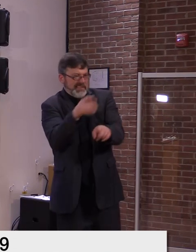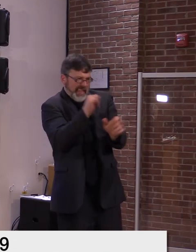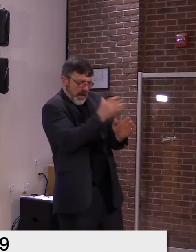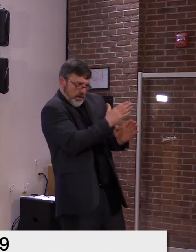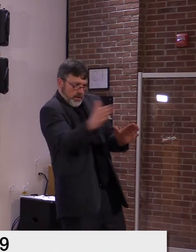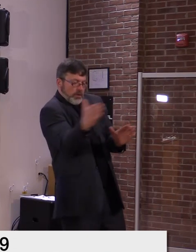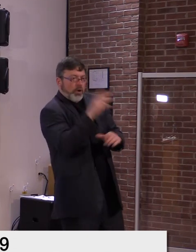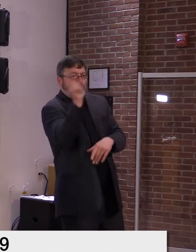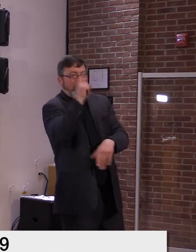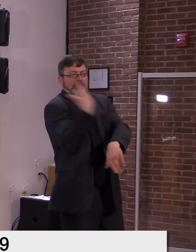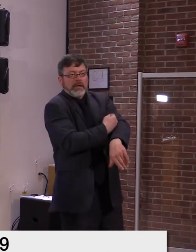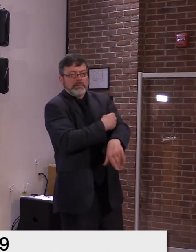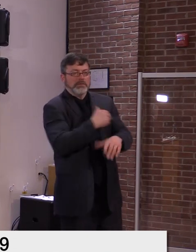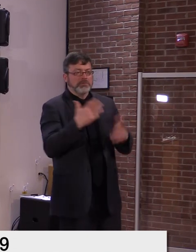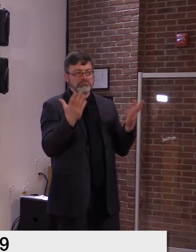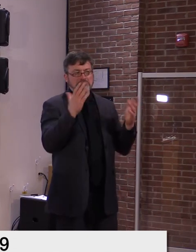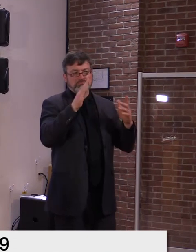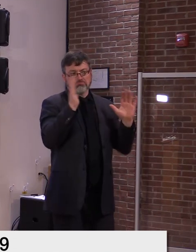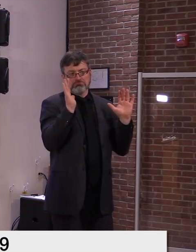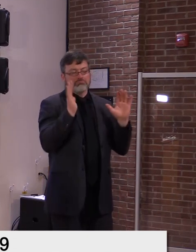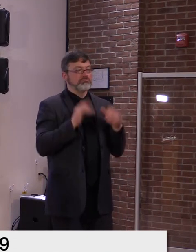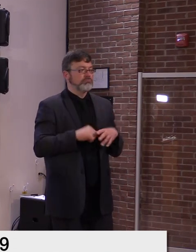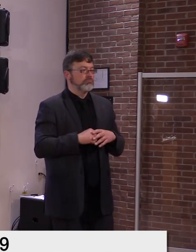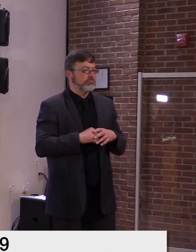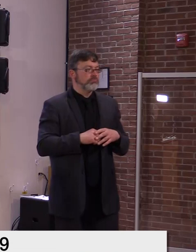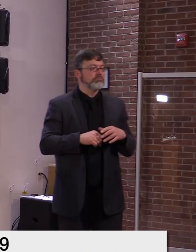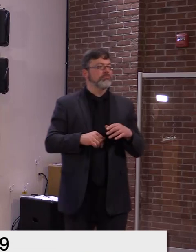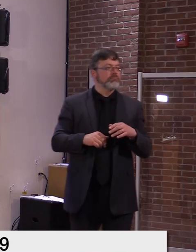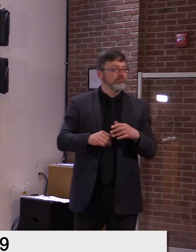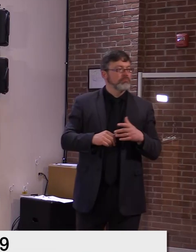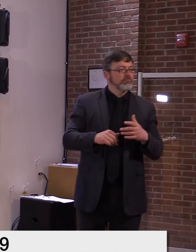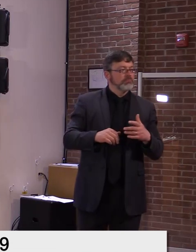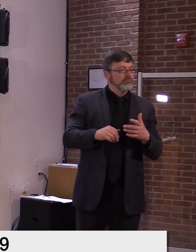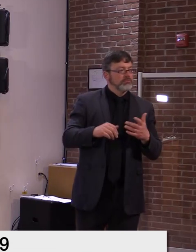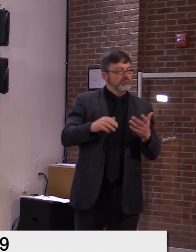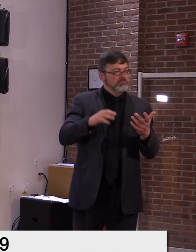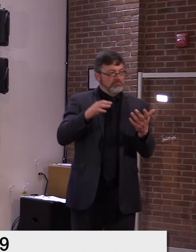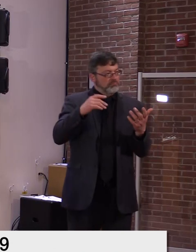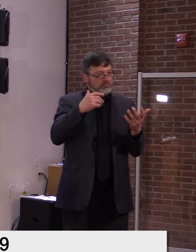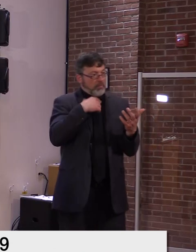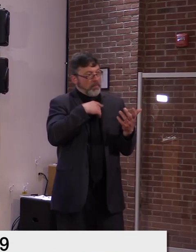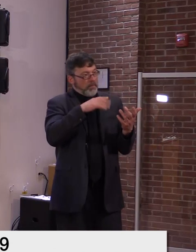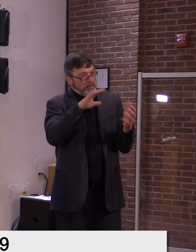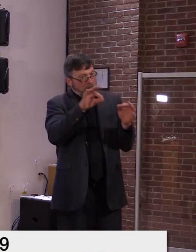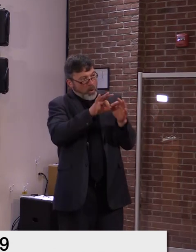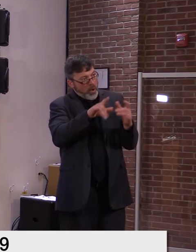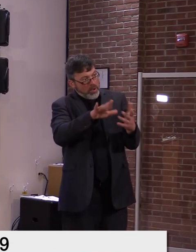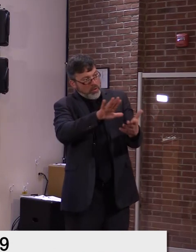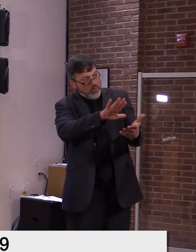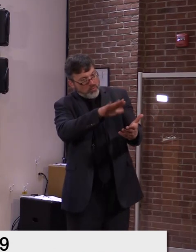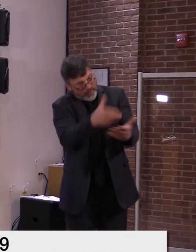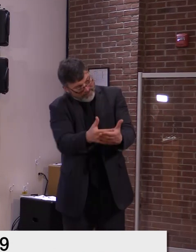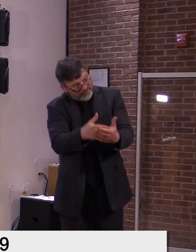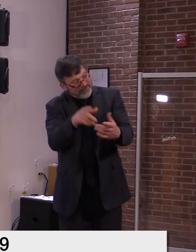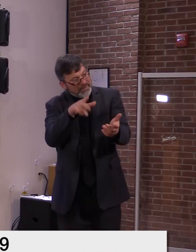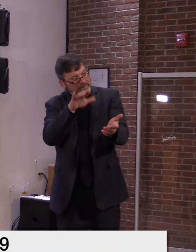back to where they need to be, which is as many people vaccinated as possible.